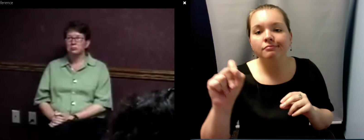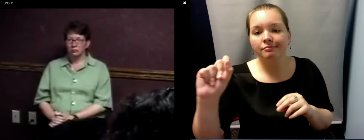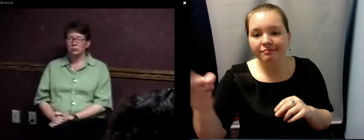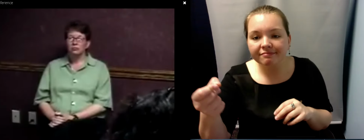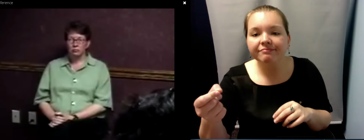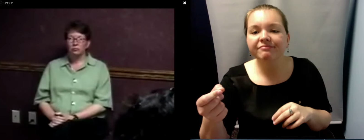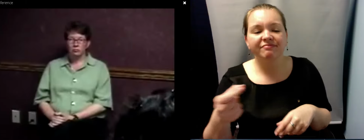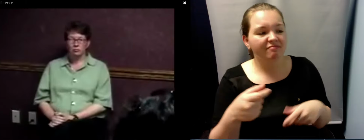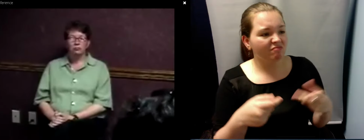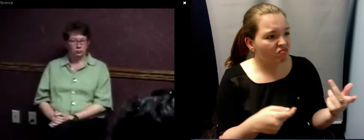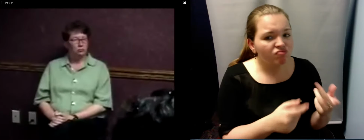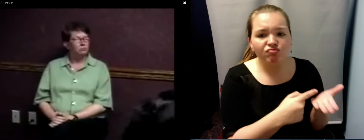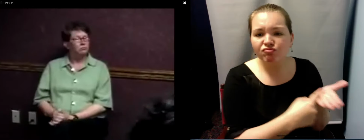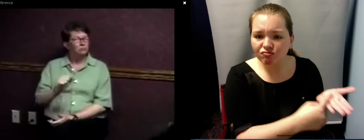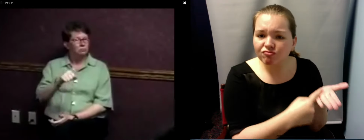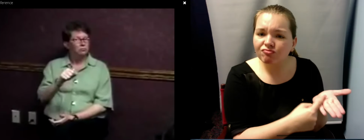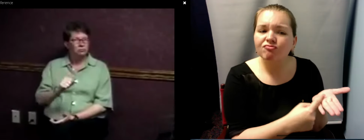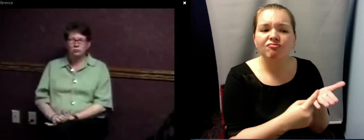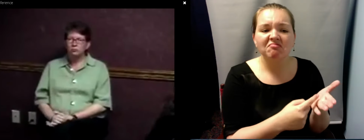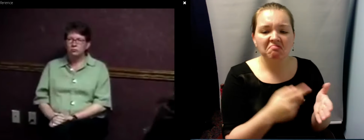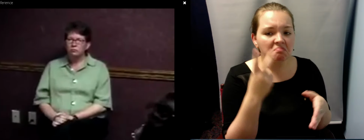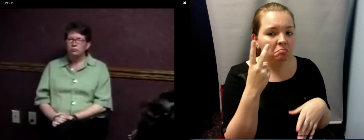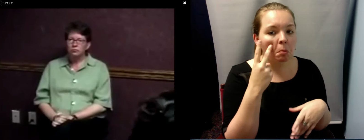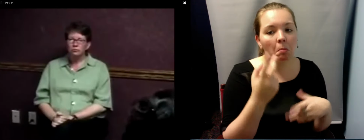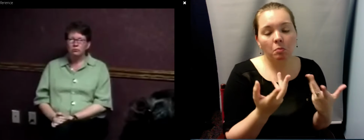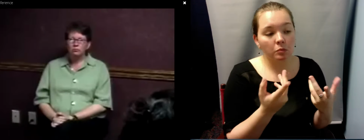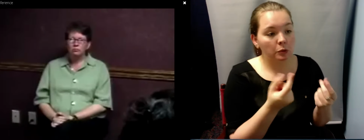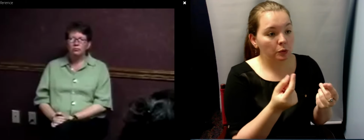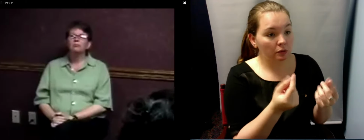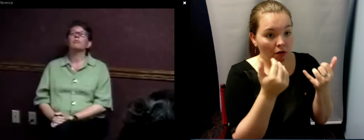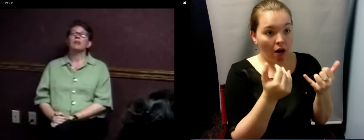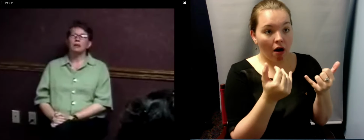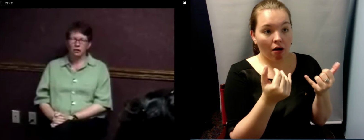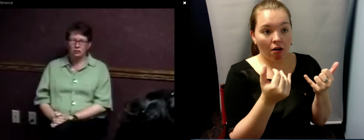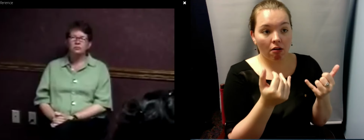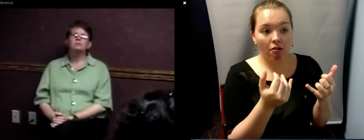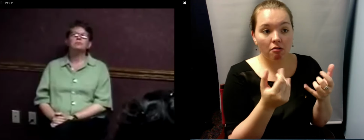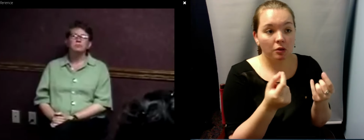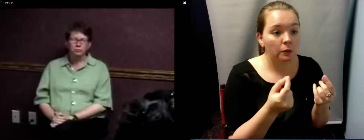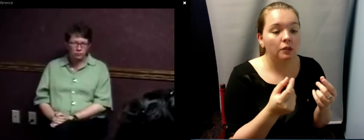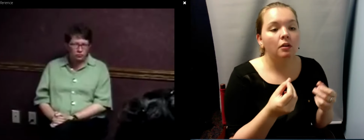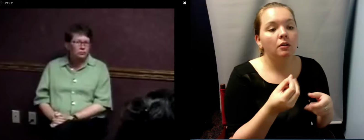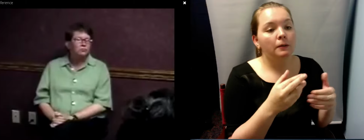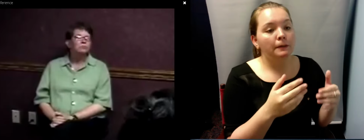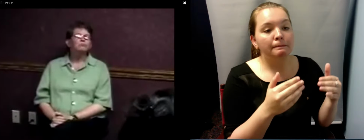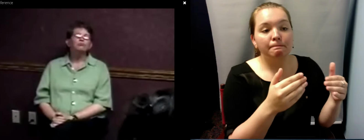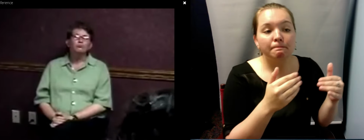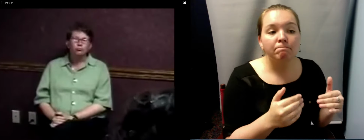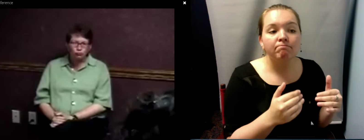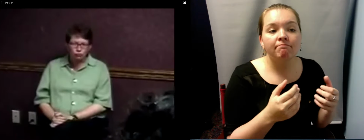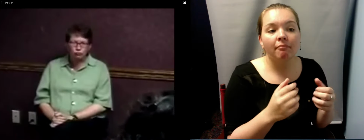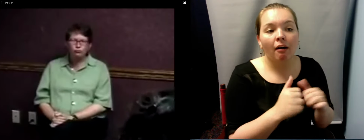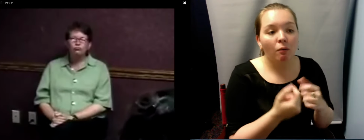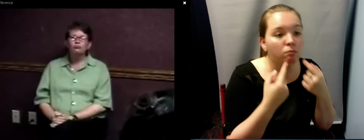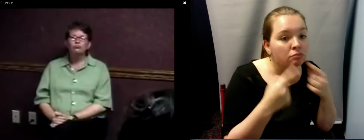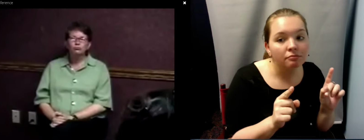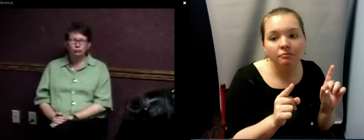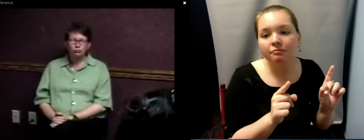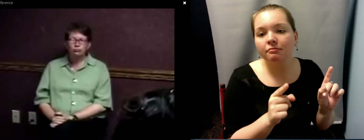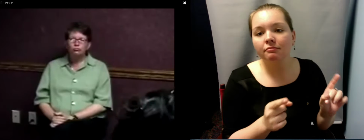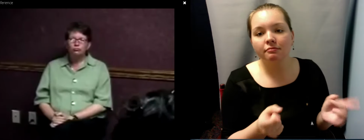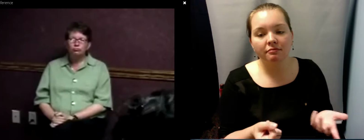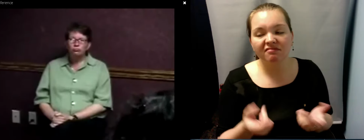to the interpreter about what is she doing now, what might be the way that can work. And then again, like I said, I've got the